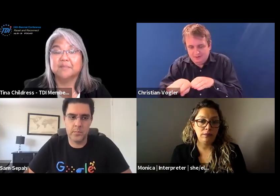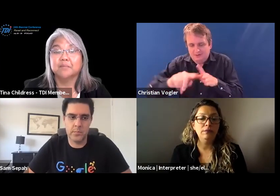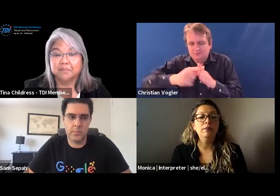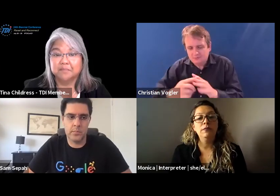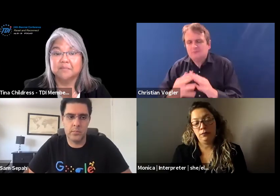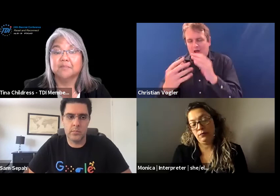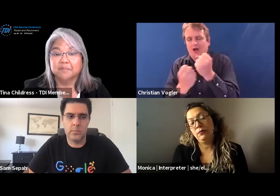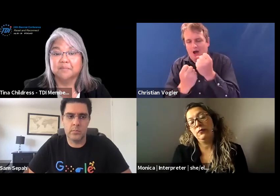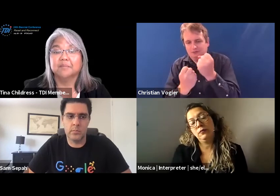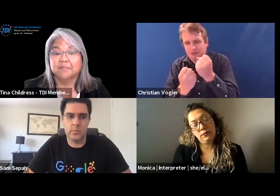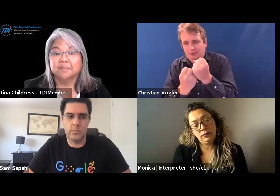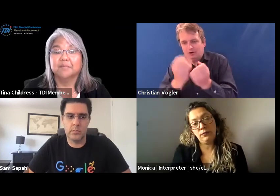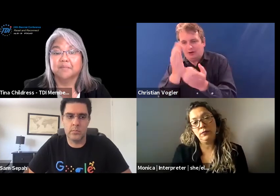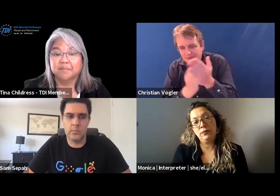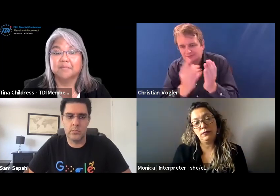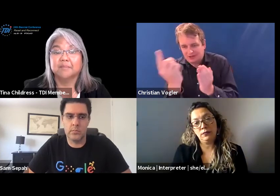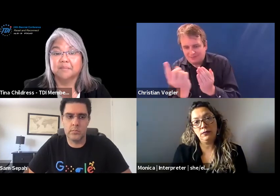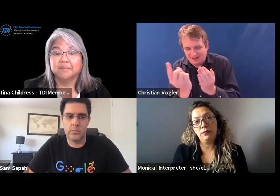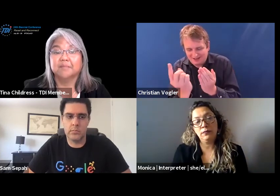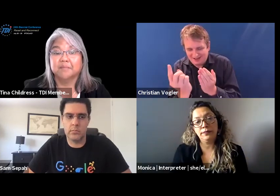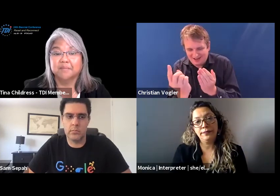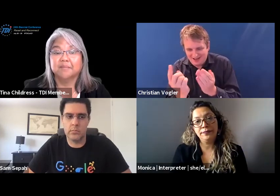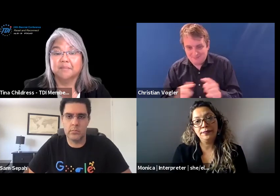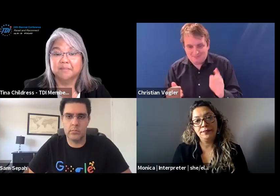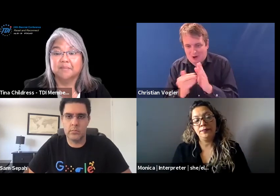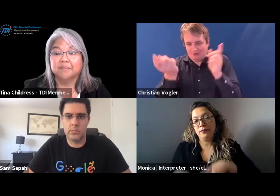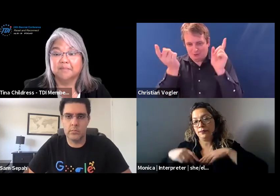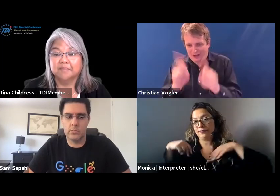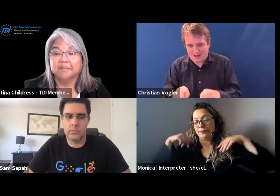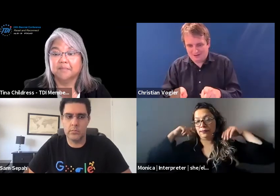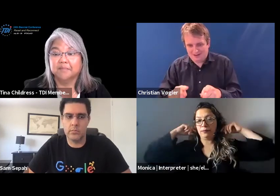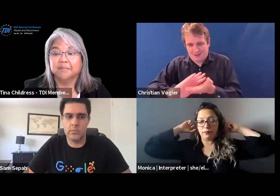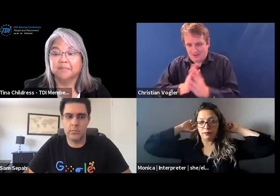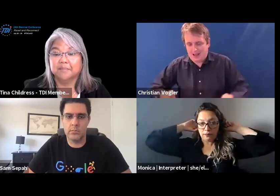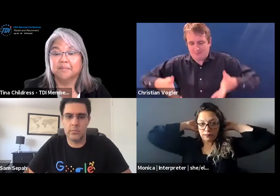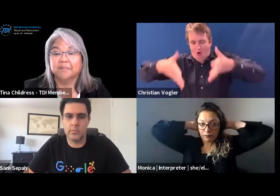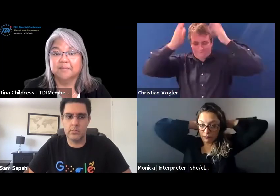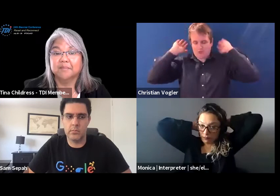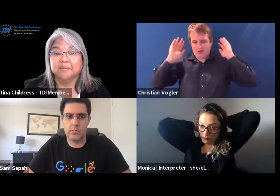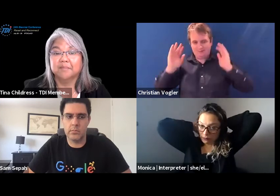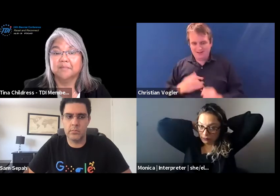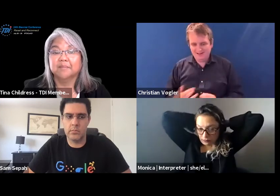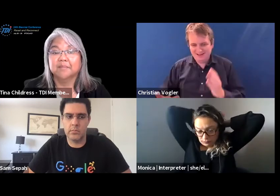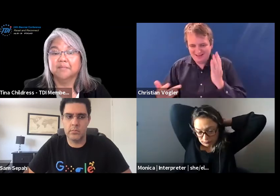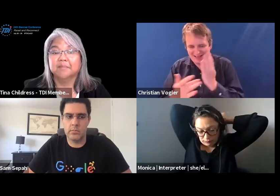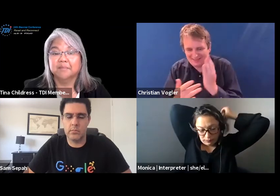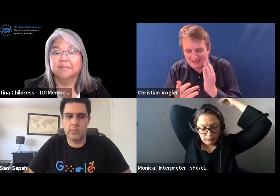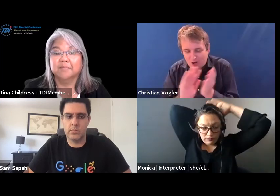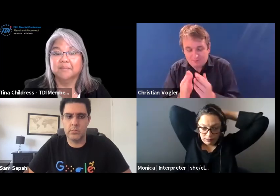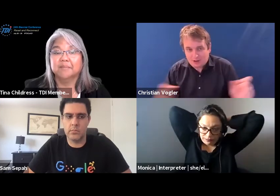Some platforms have made a step in being more supportive, but oftentimes what happens, it becomes just so